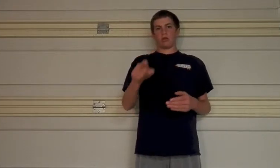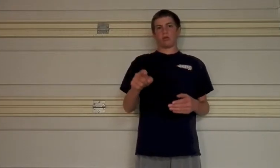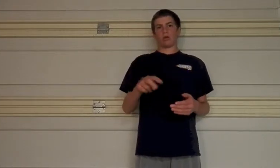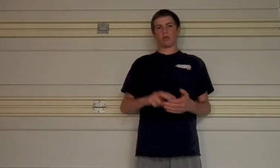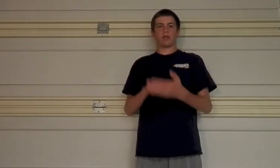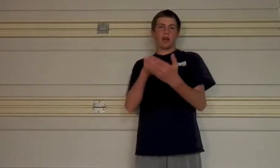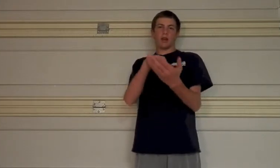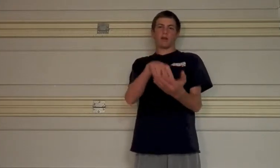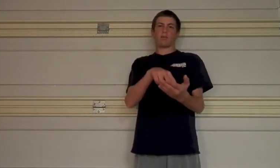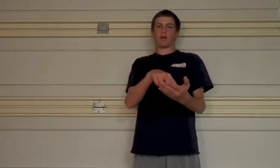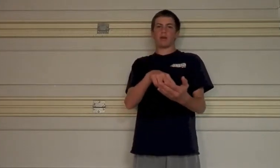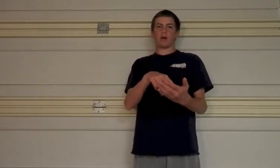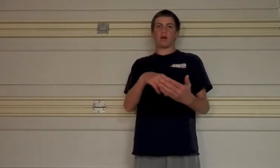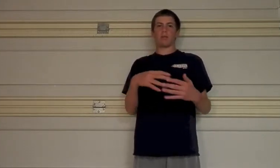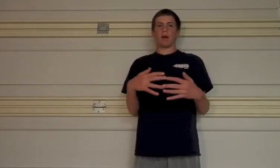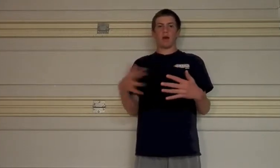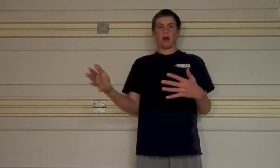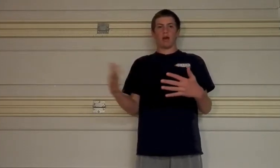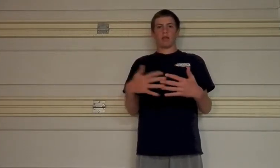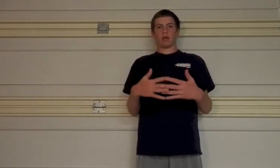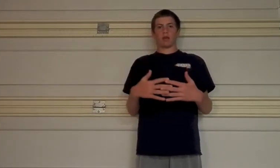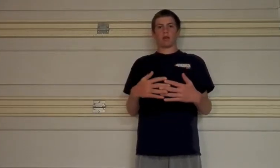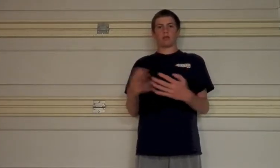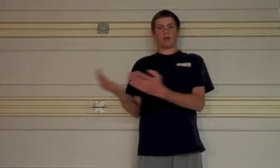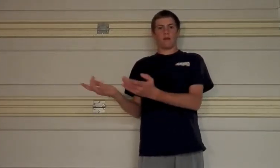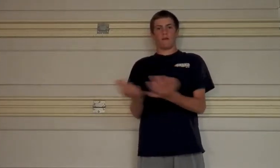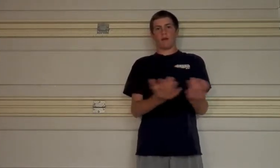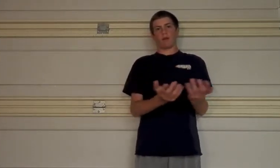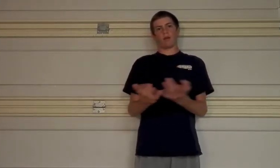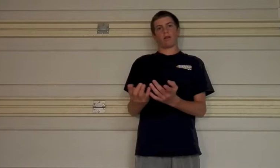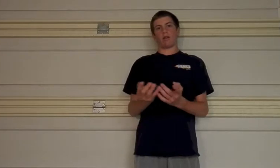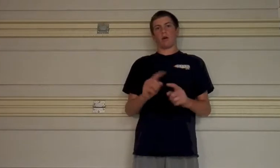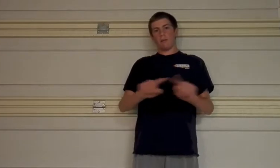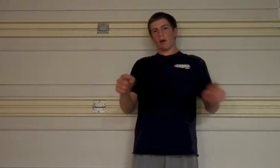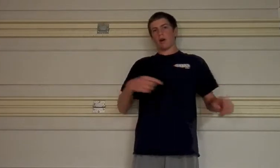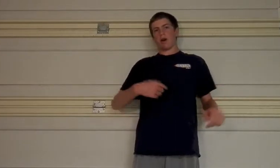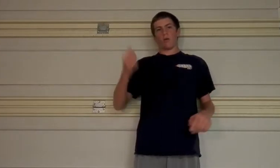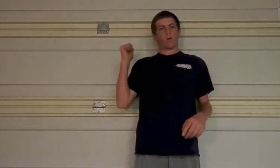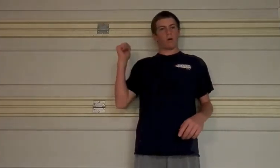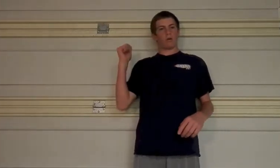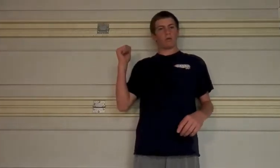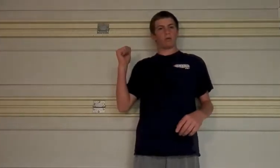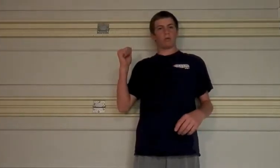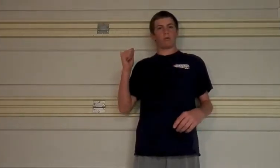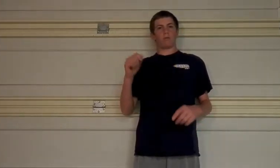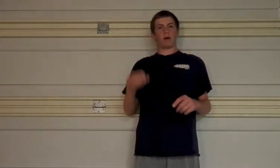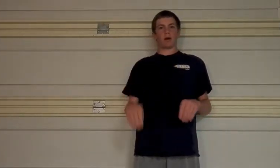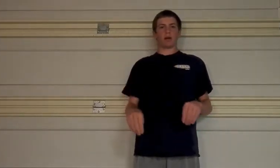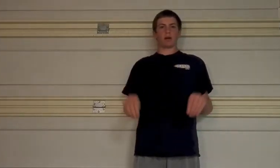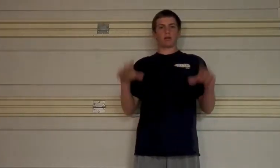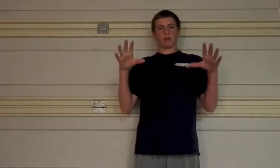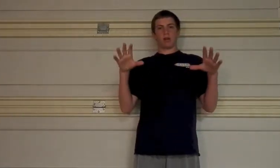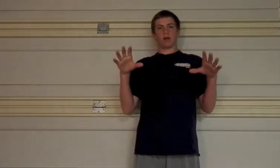You can stand me up at the gates of hell, but I won't back